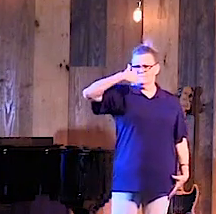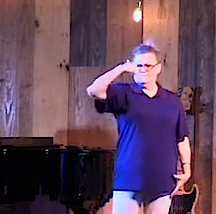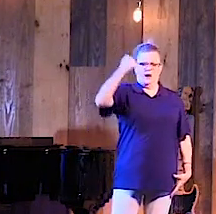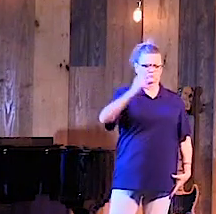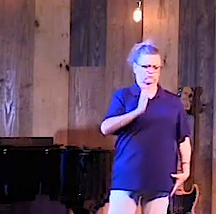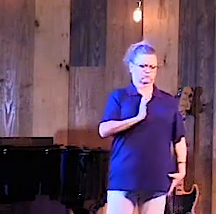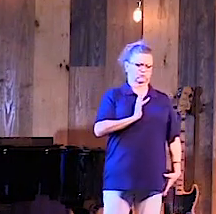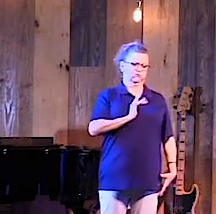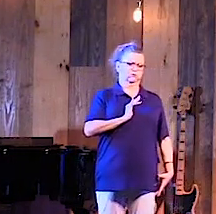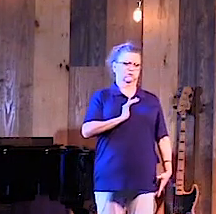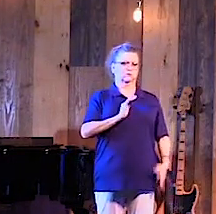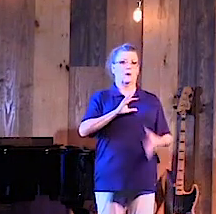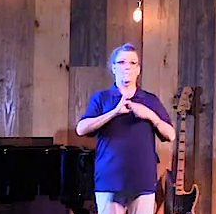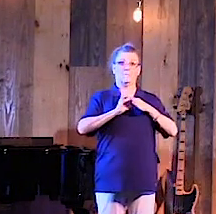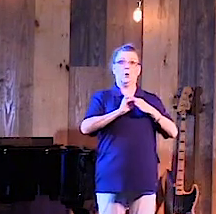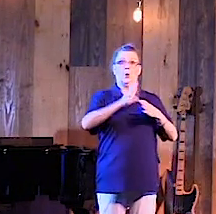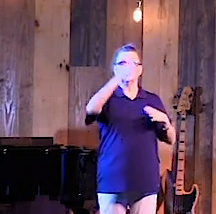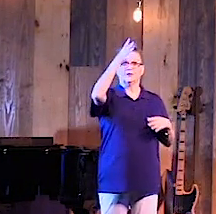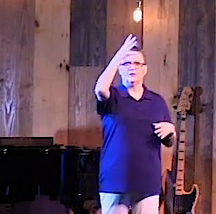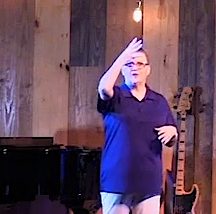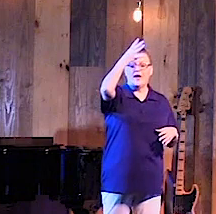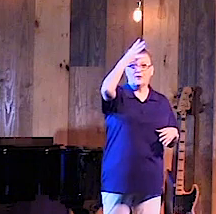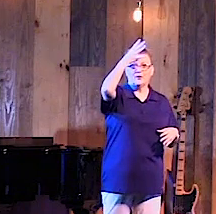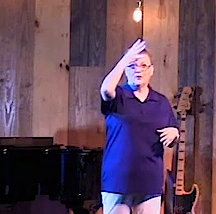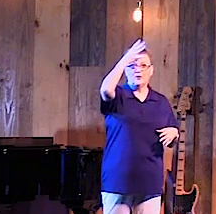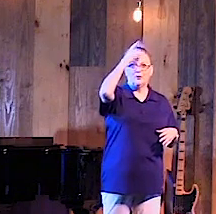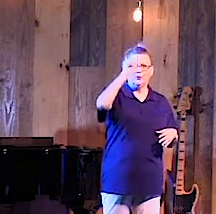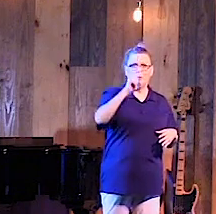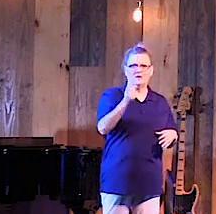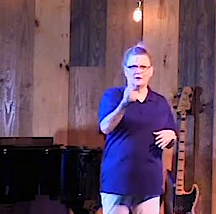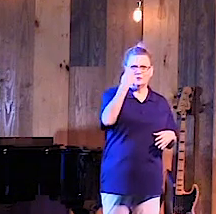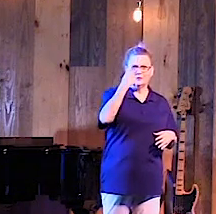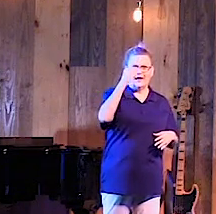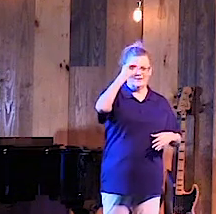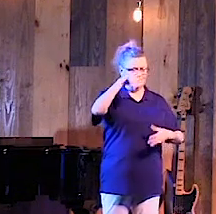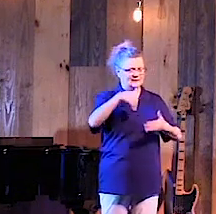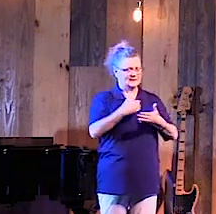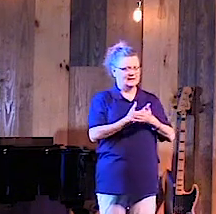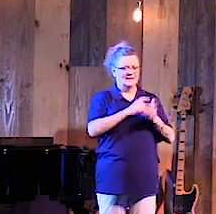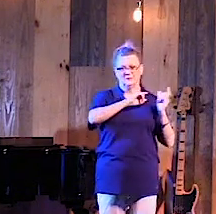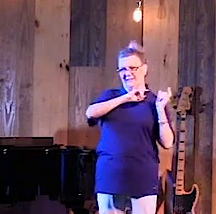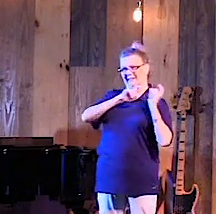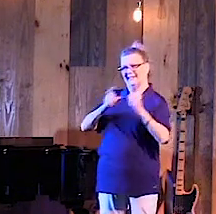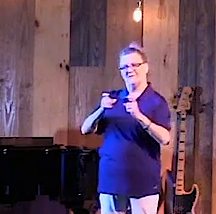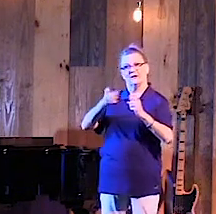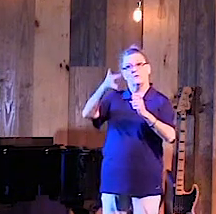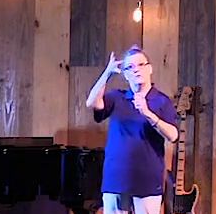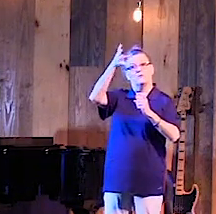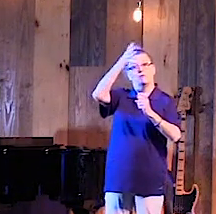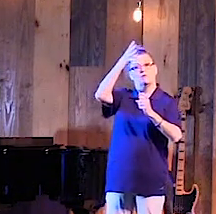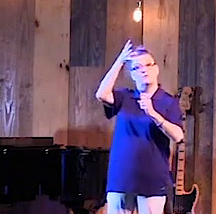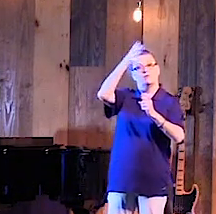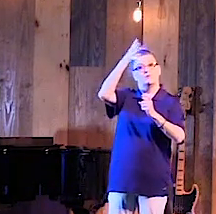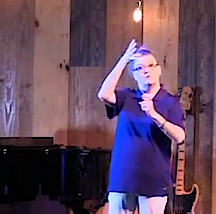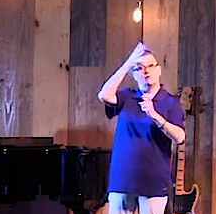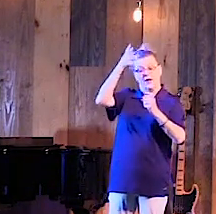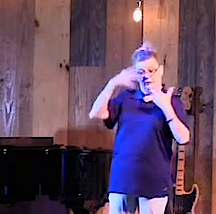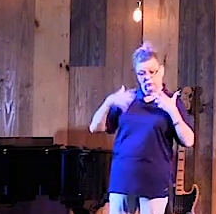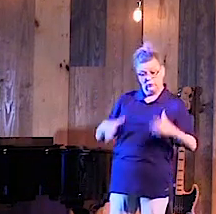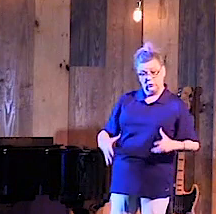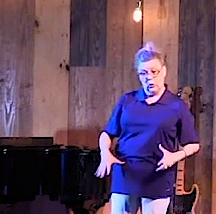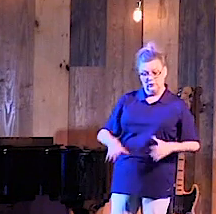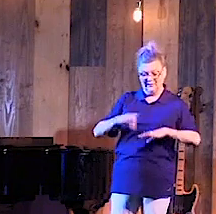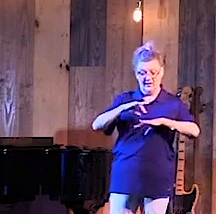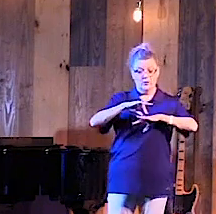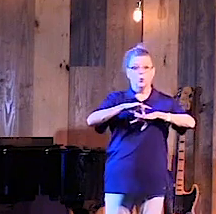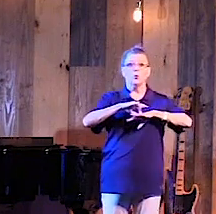belonged to the father. And you've got to see that this son is now being clothed in the garments of the father. He puts a ring on him. The